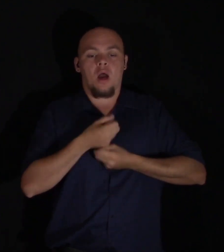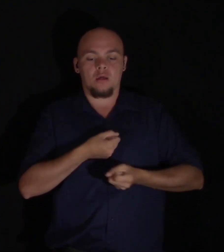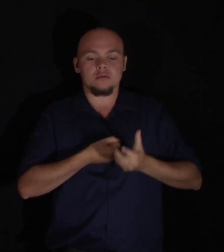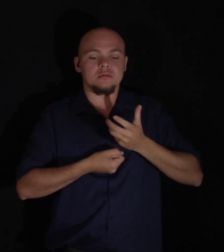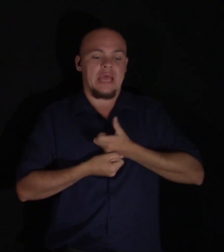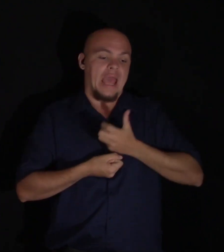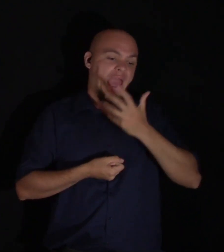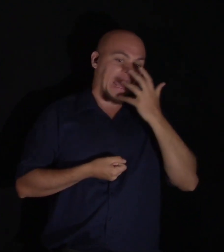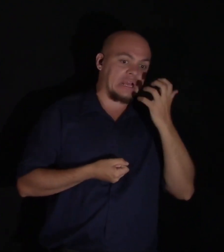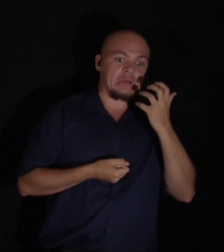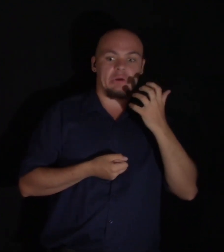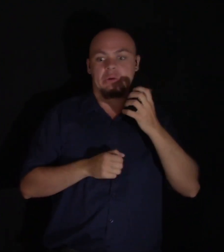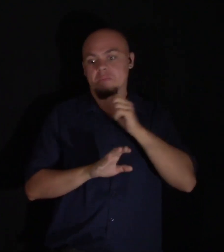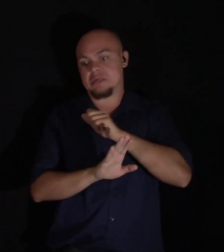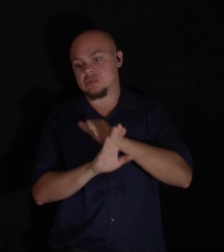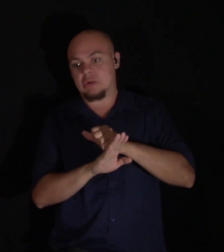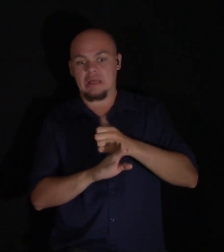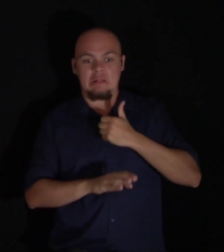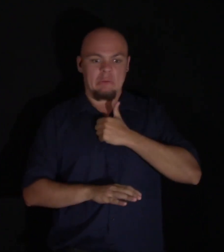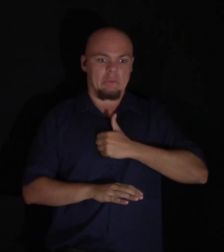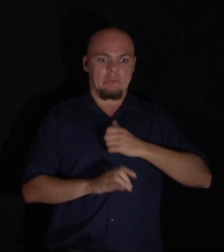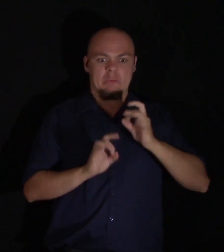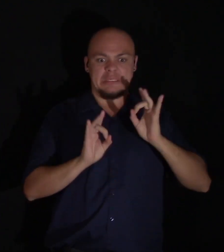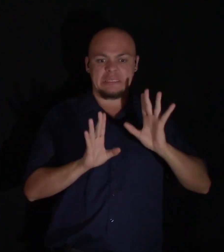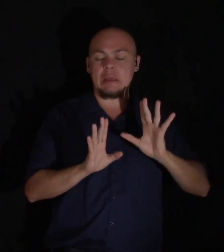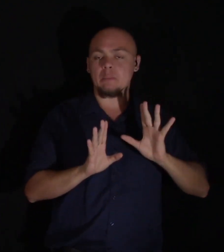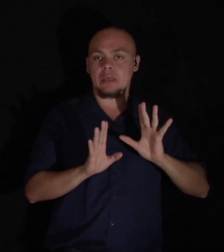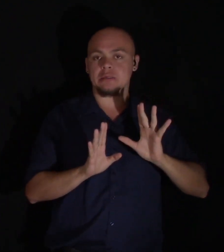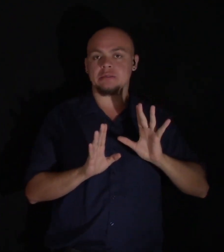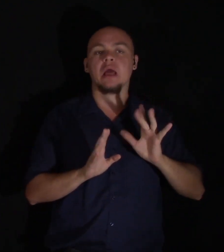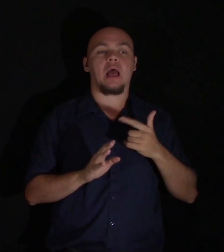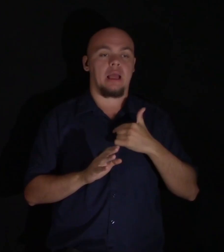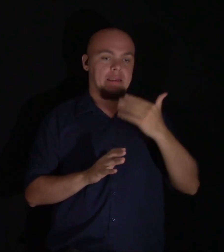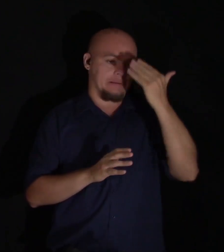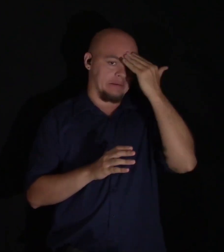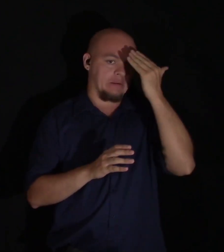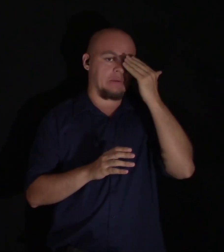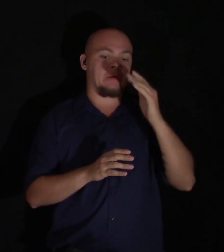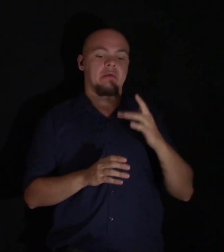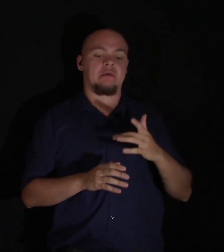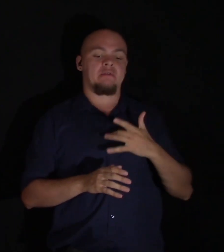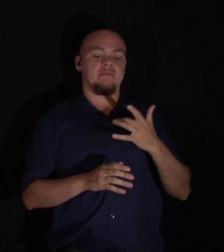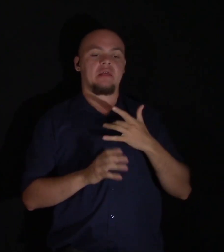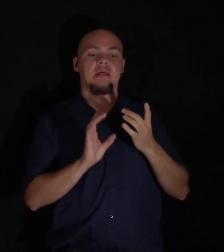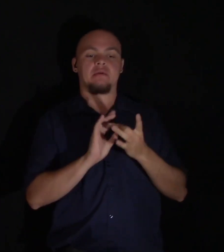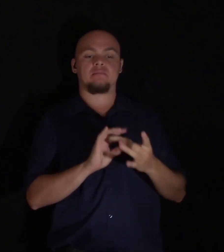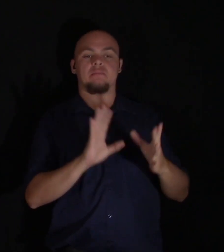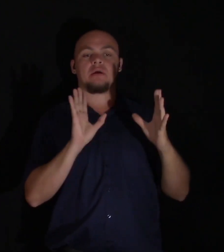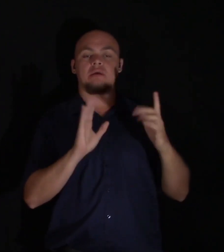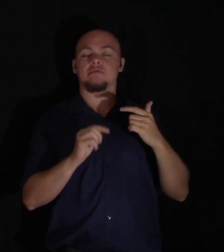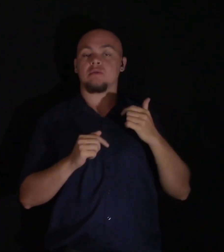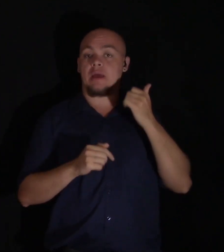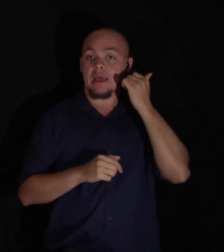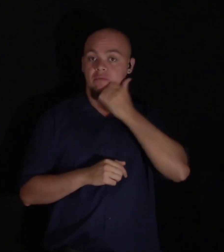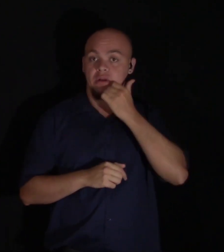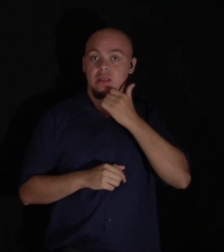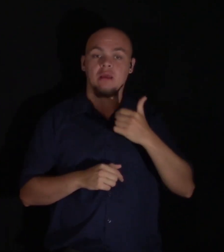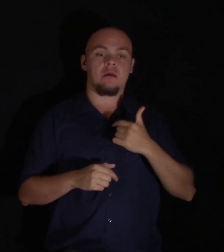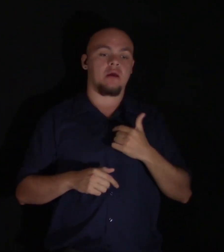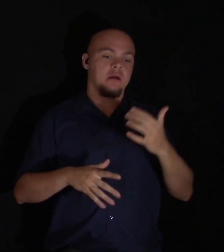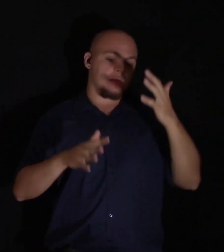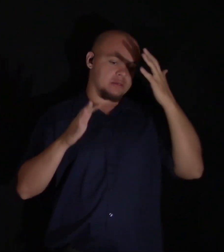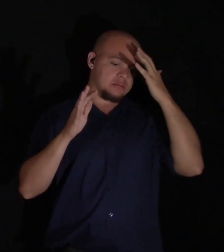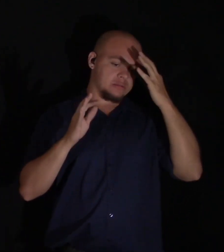and resentment in my heart. So every day, I make a choice to